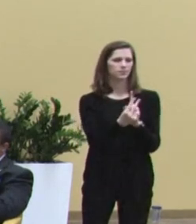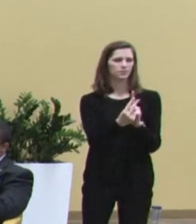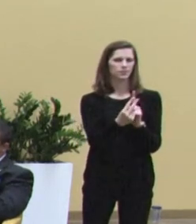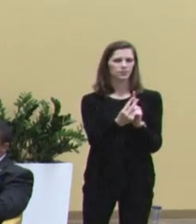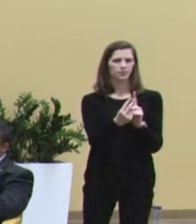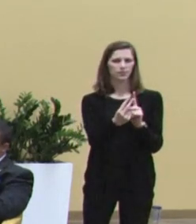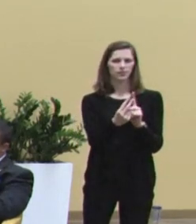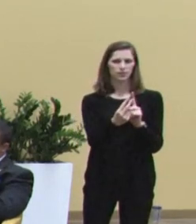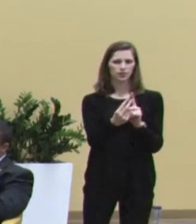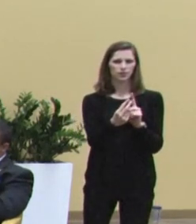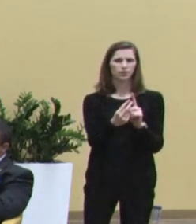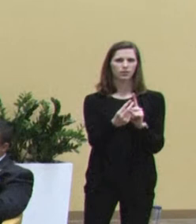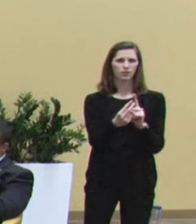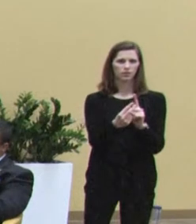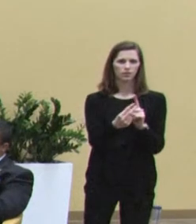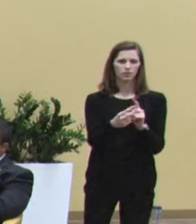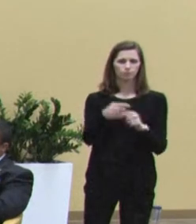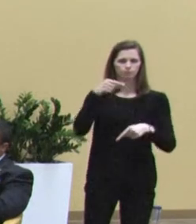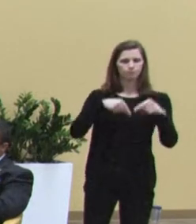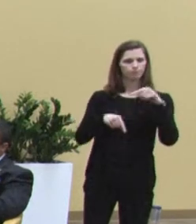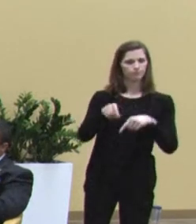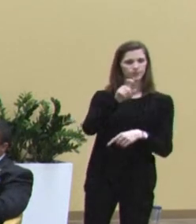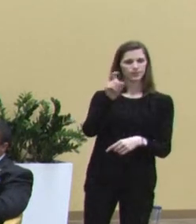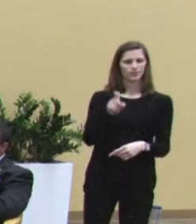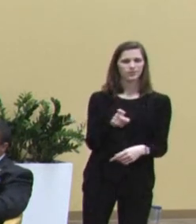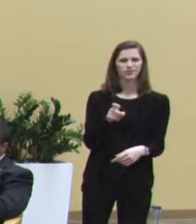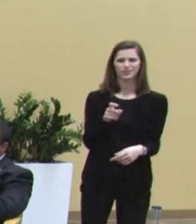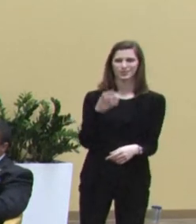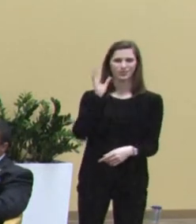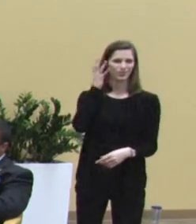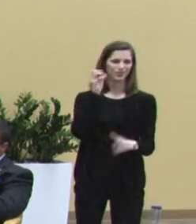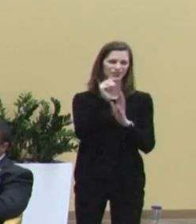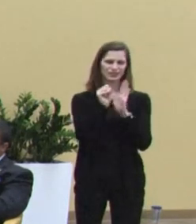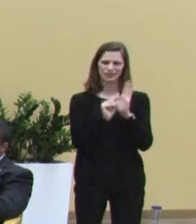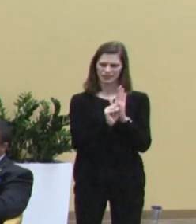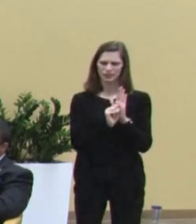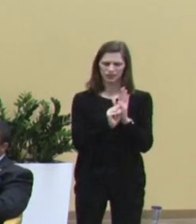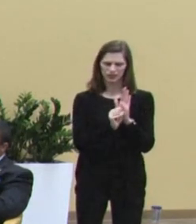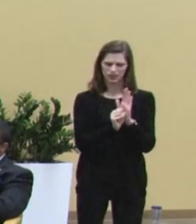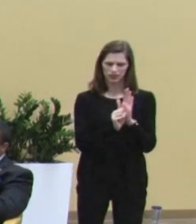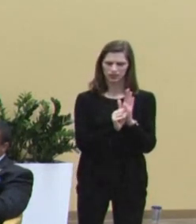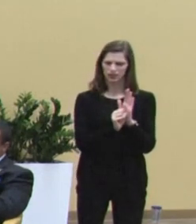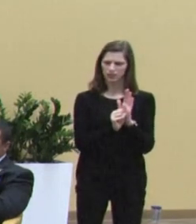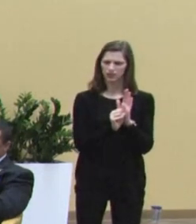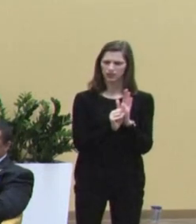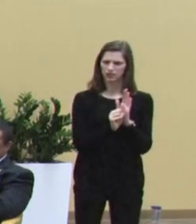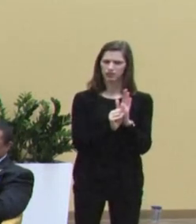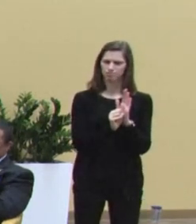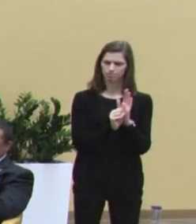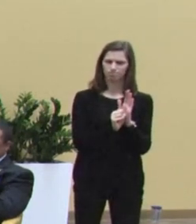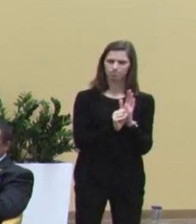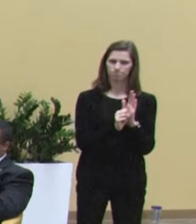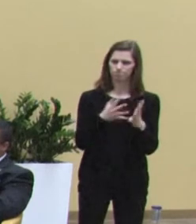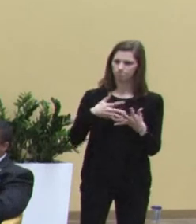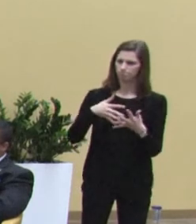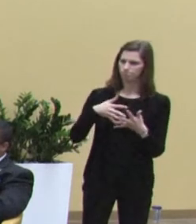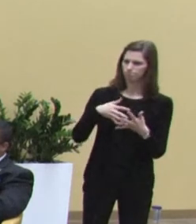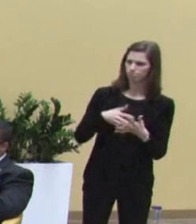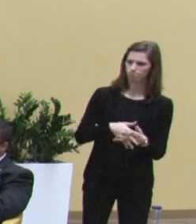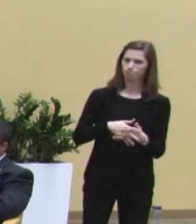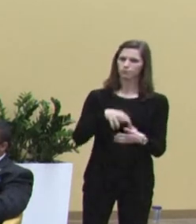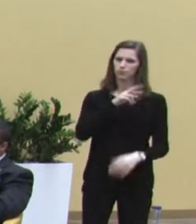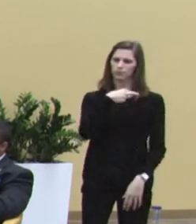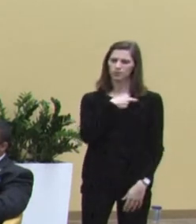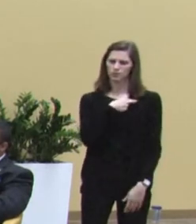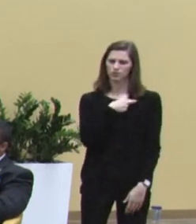Texas was one of those really cuckoo states, and it's holding fast to its reputation, that literally outlawed